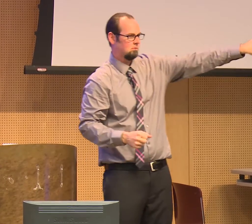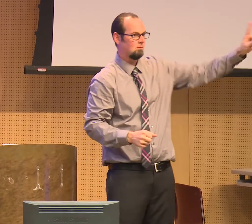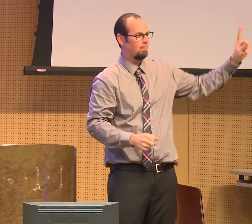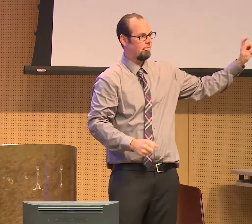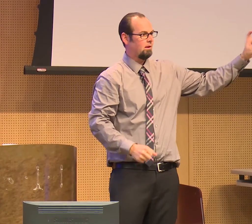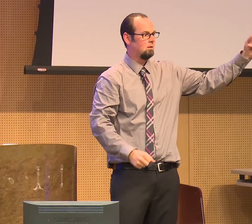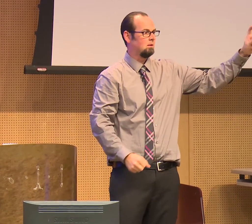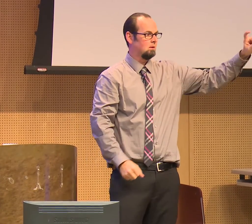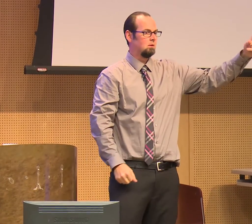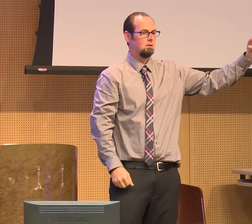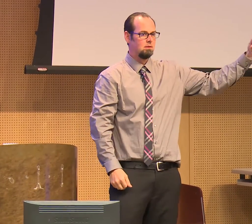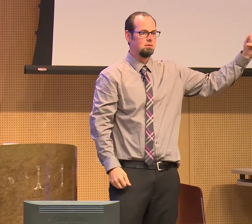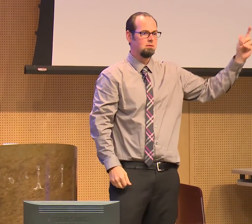He came in,